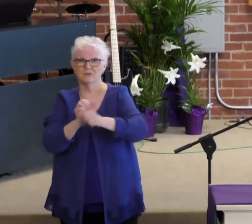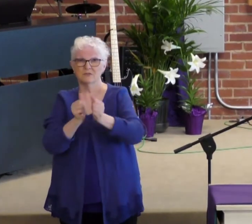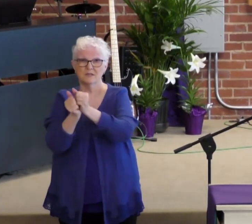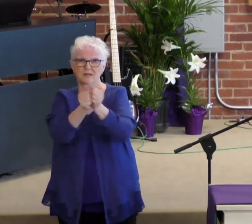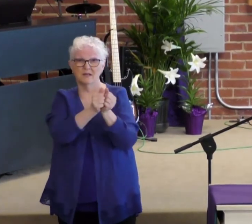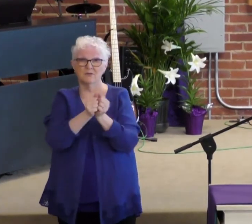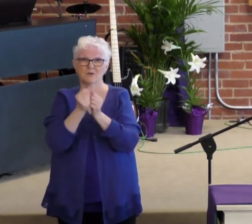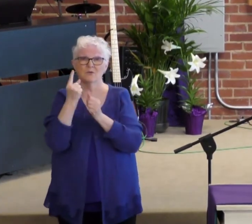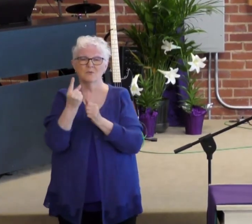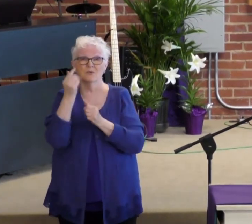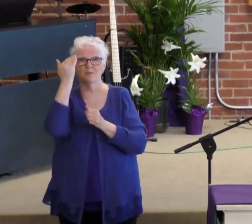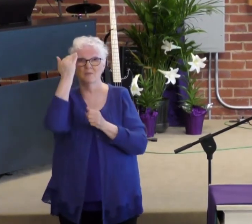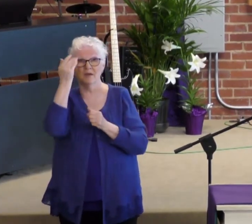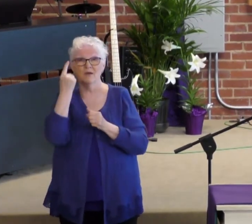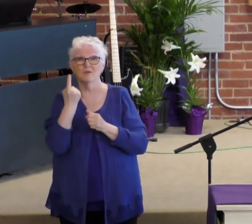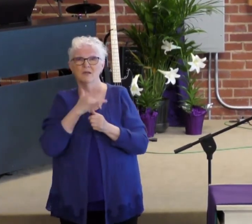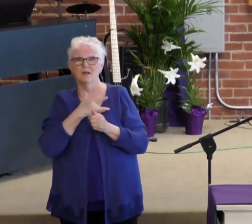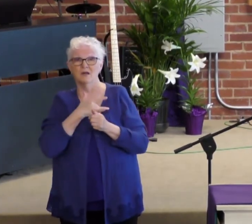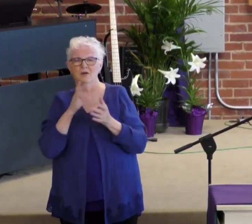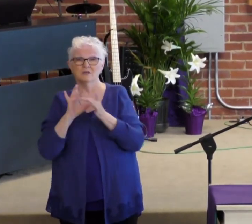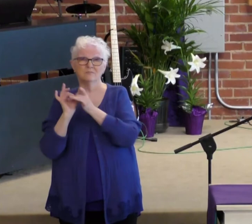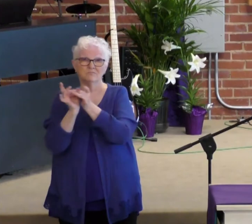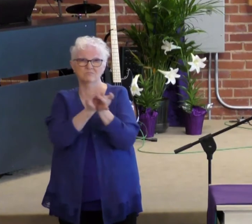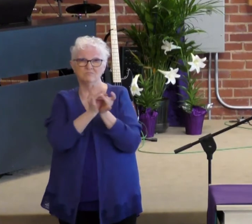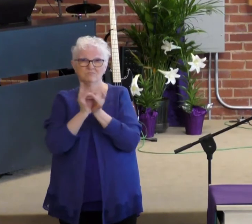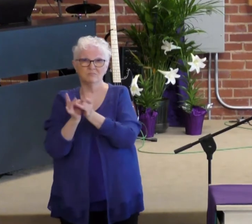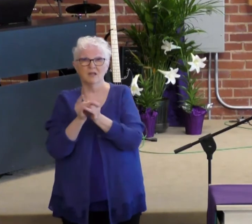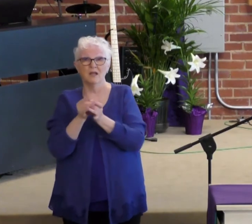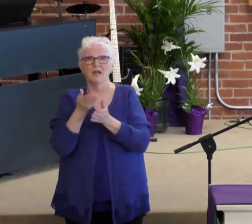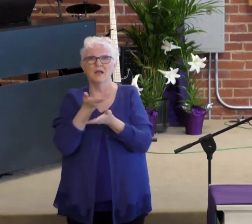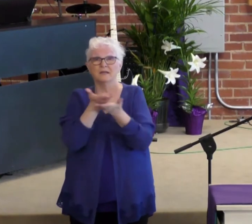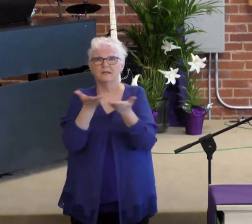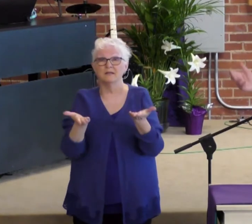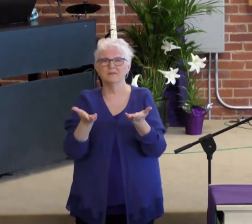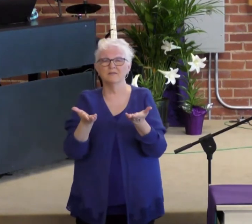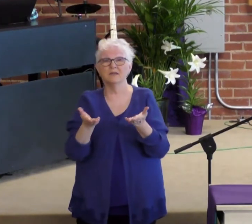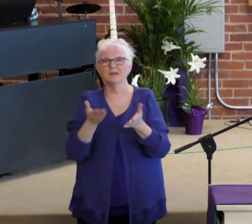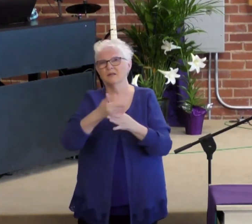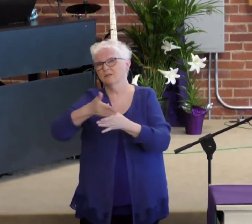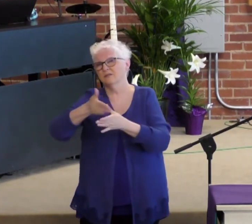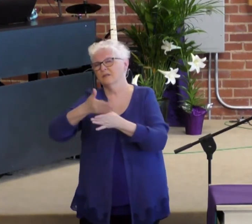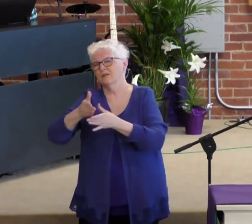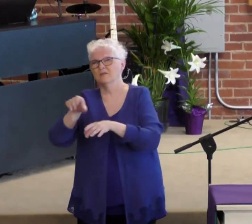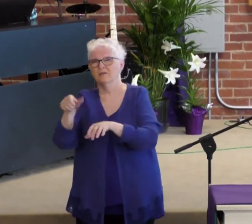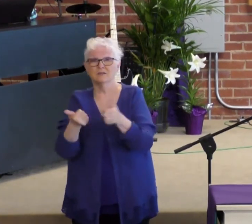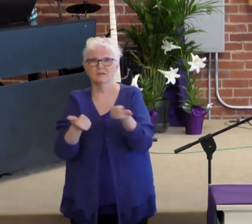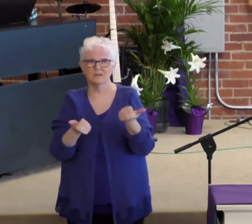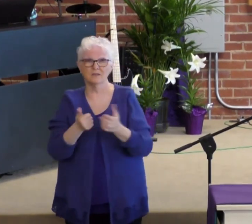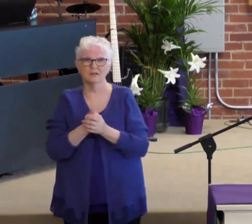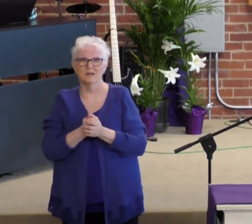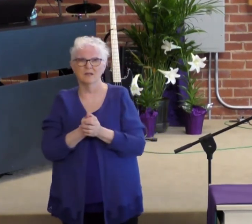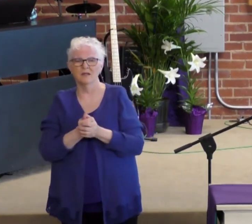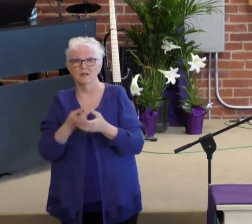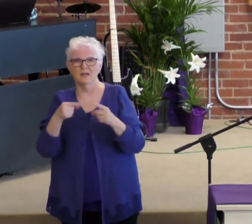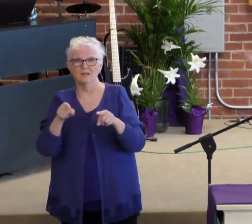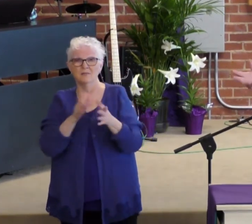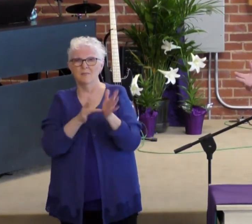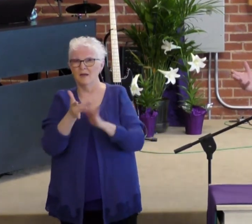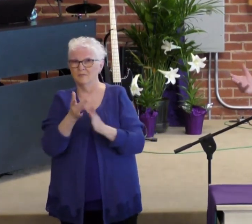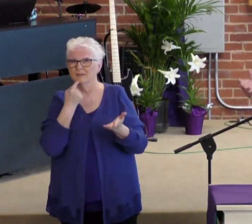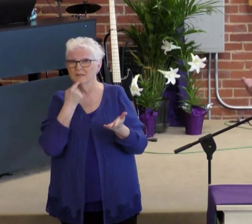one heart and helping one another and giving to one another and sharing with one another. As the Bible